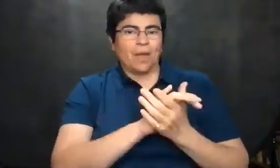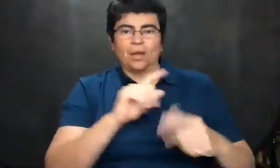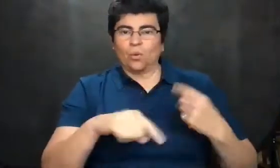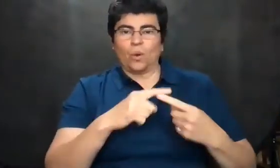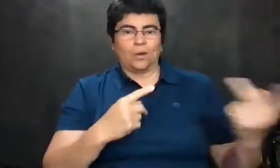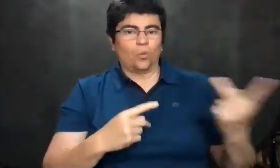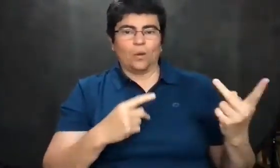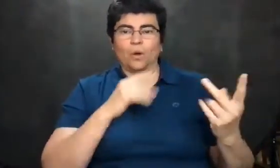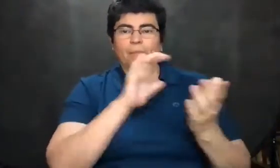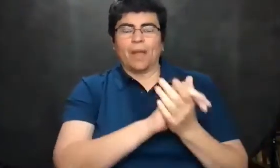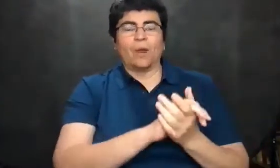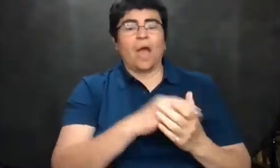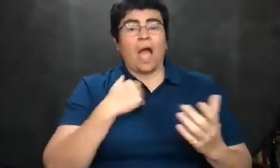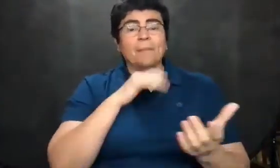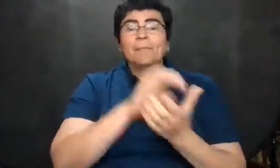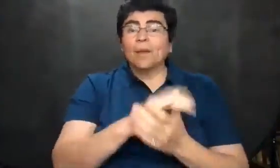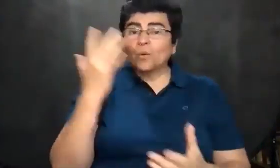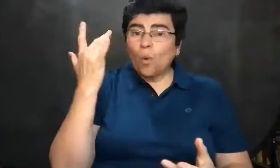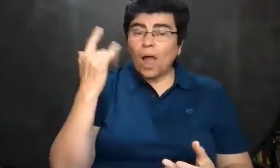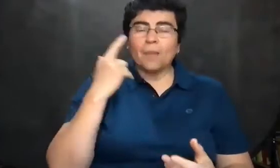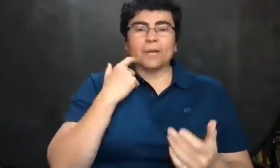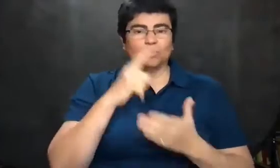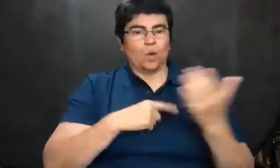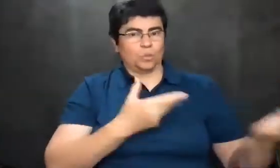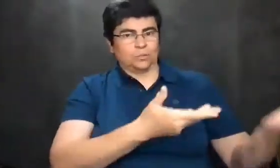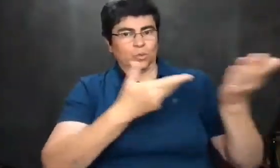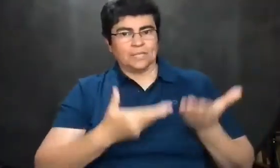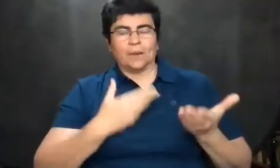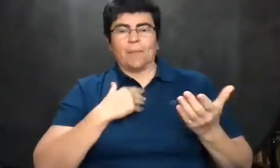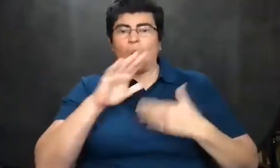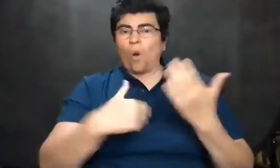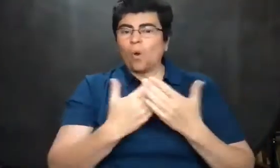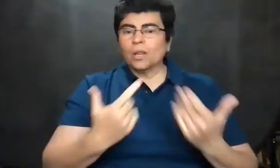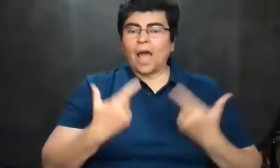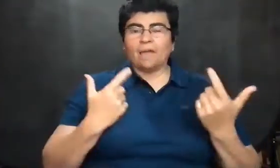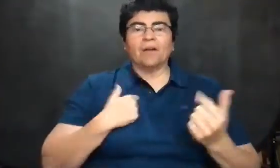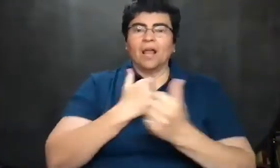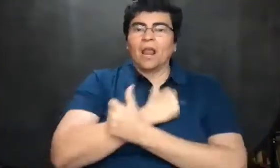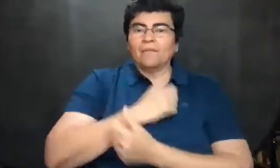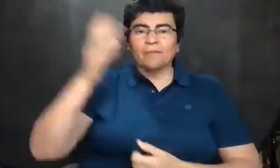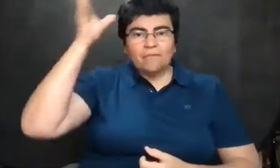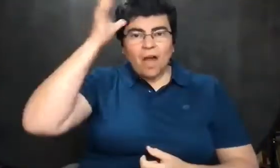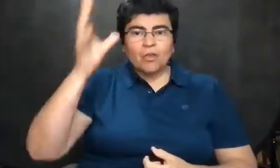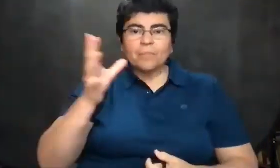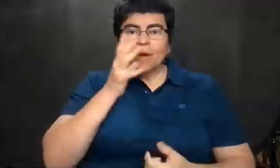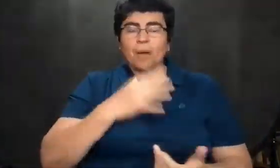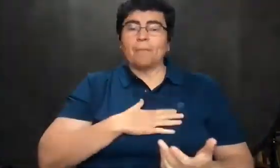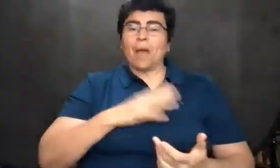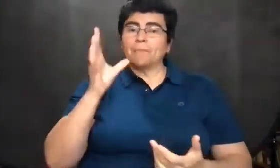got married because what was presented to me my whole life was a loving father and mother, that my mother stayed home and took care of the kids